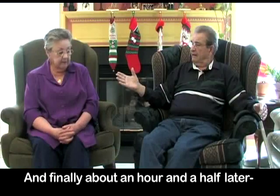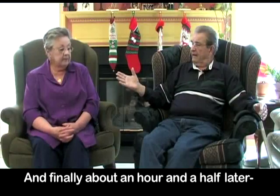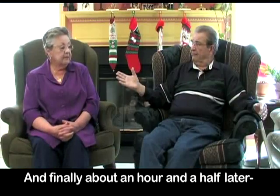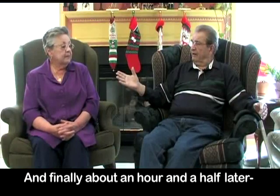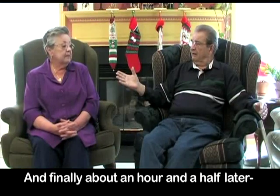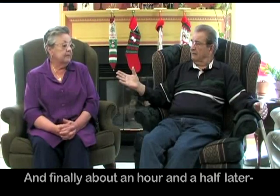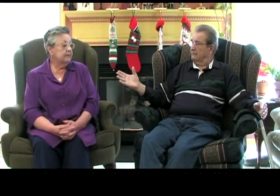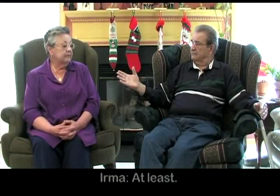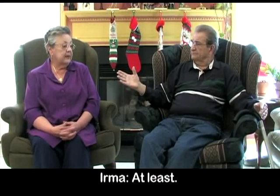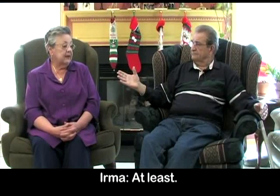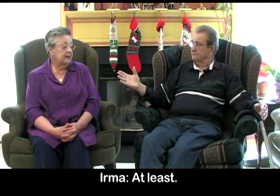half later,